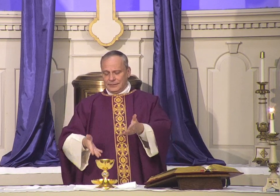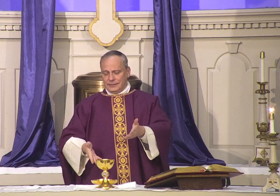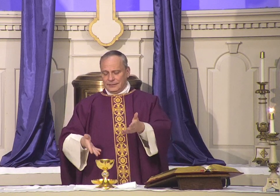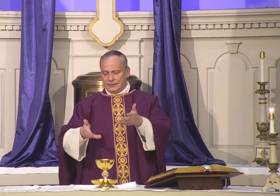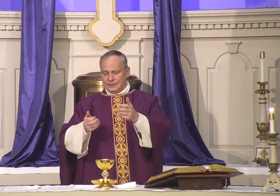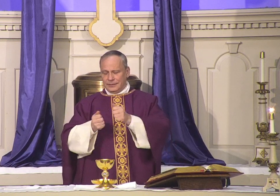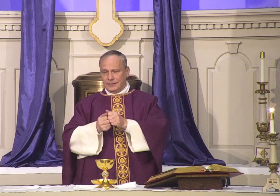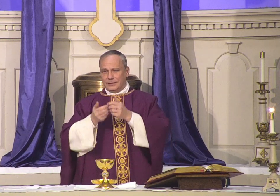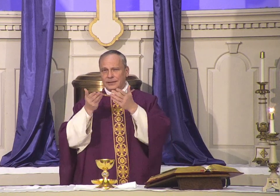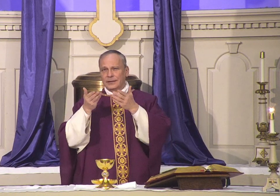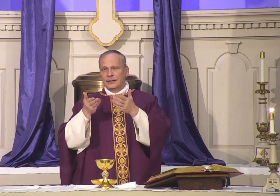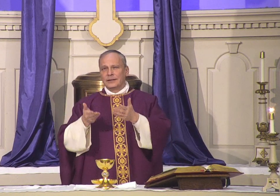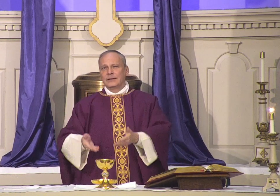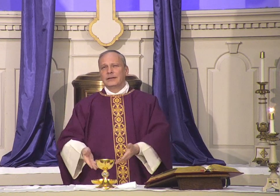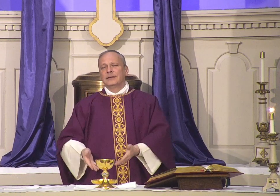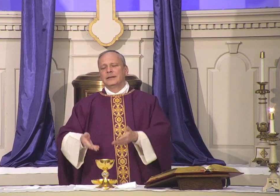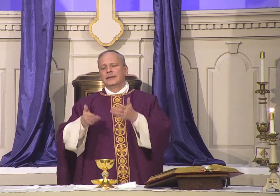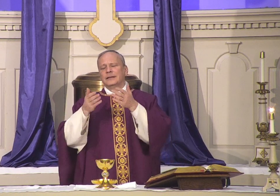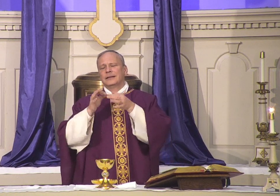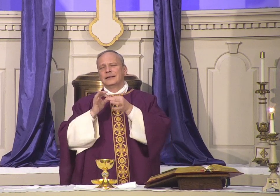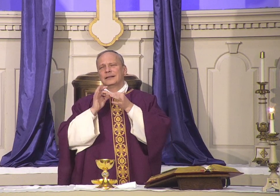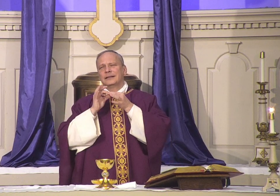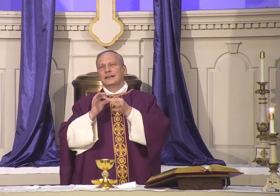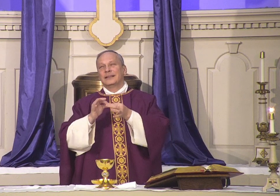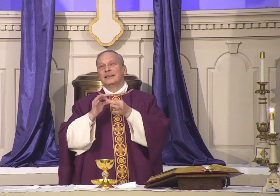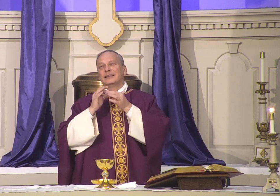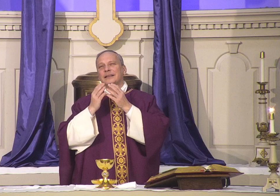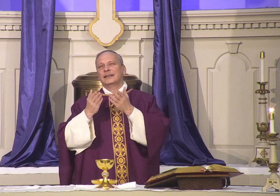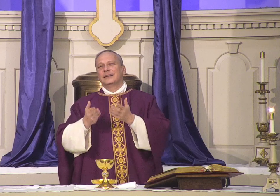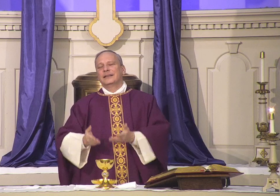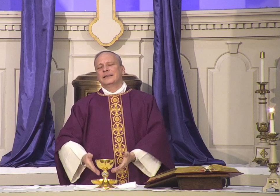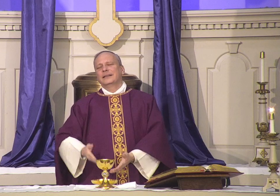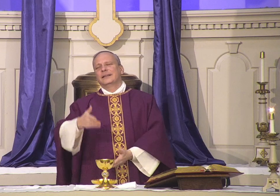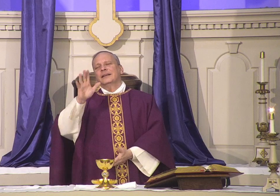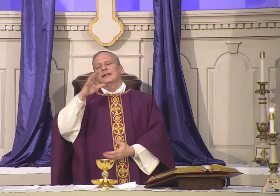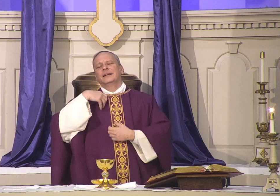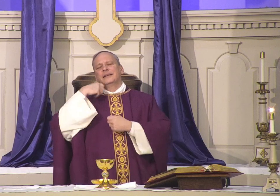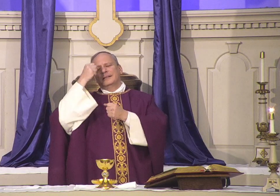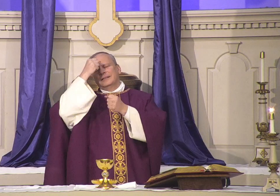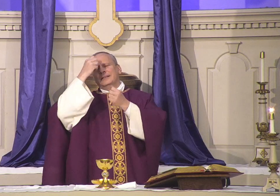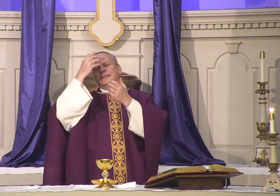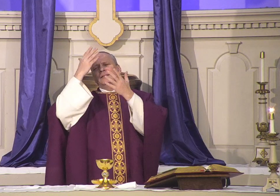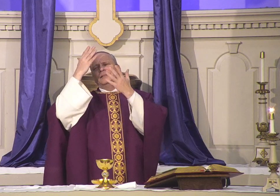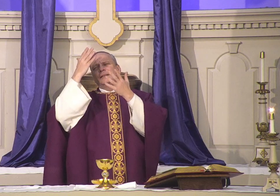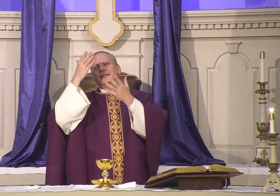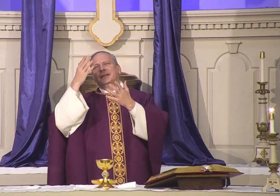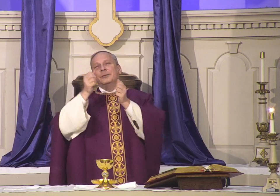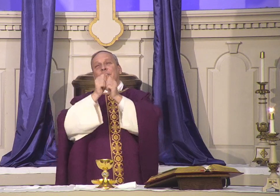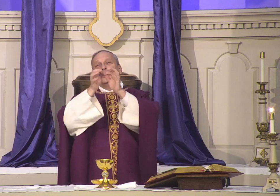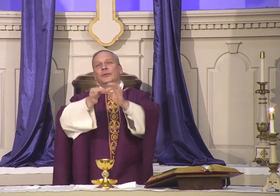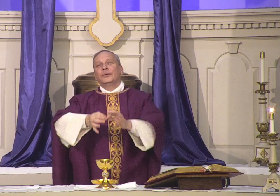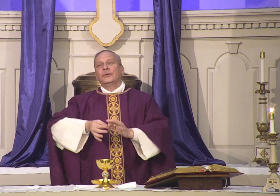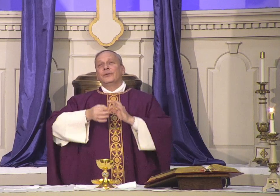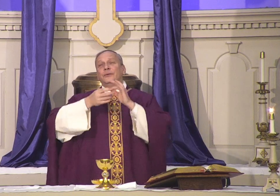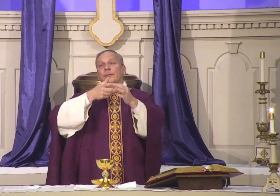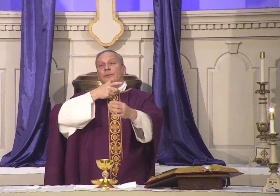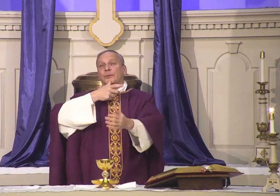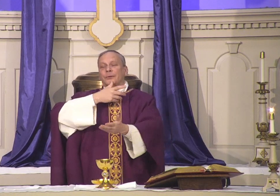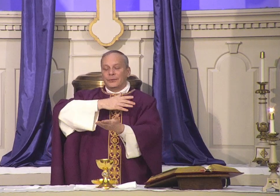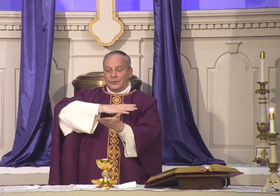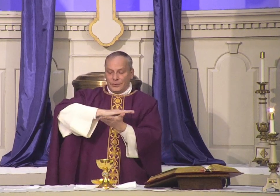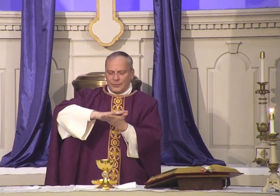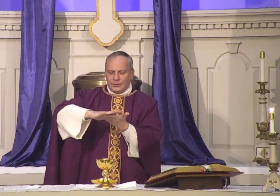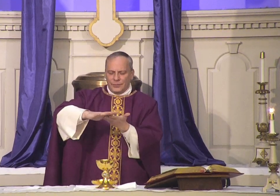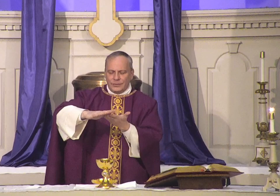Through him and with him and in him, O God, Almighty Father, in the